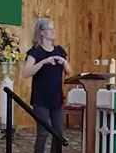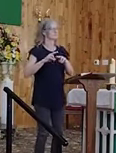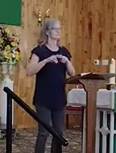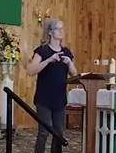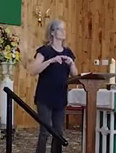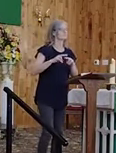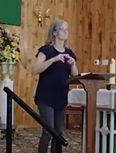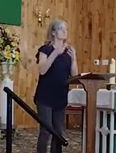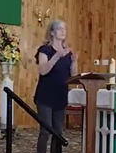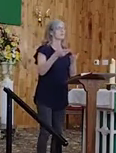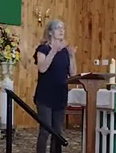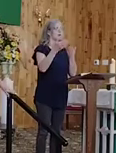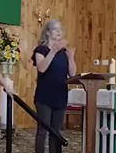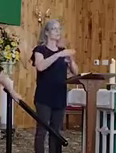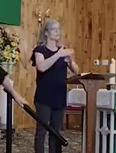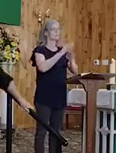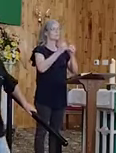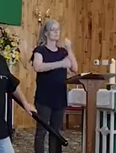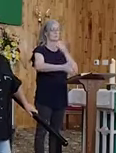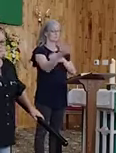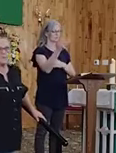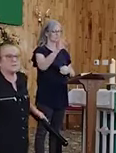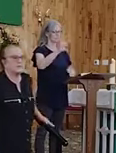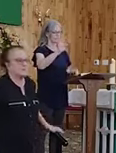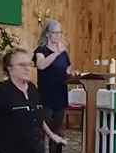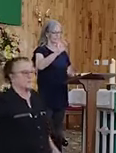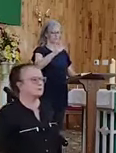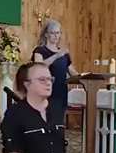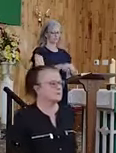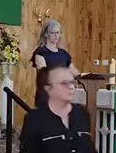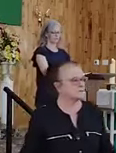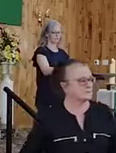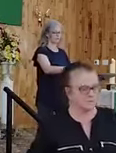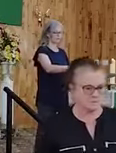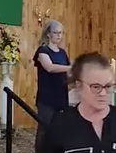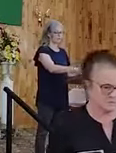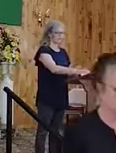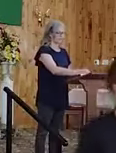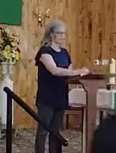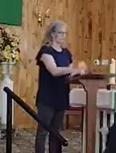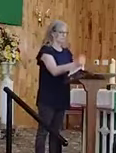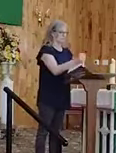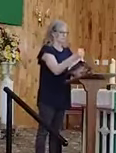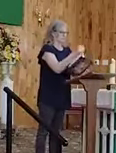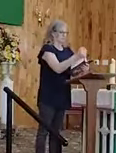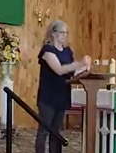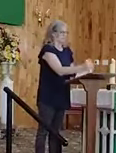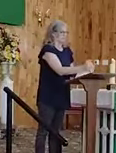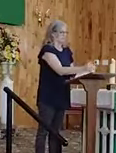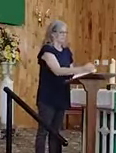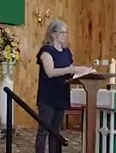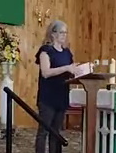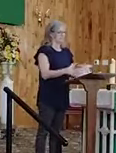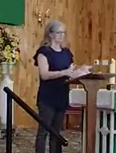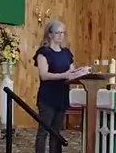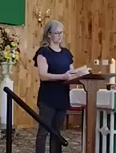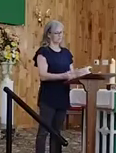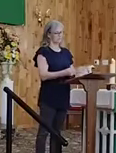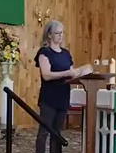Our offertory this morning is number 483 in the Heritage Missal, earthen vessels number